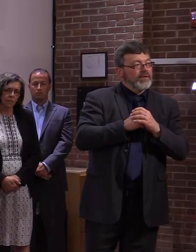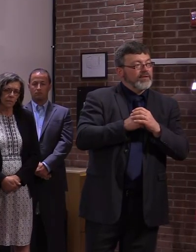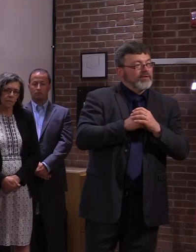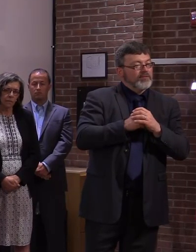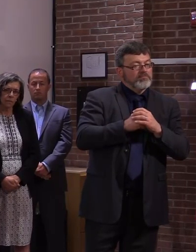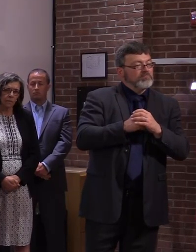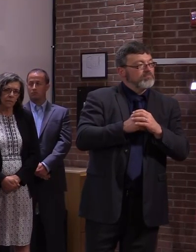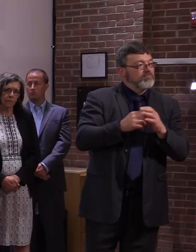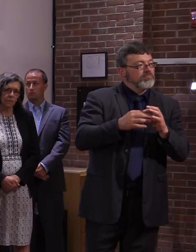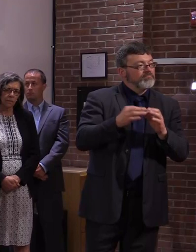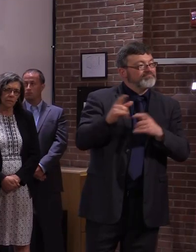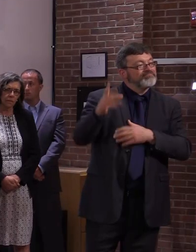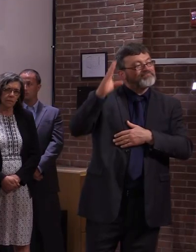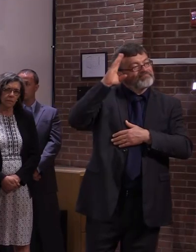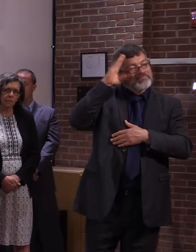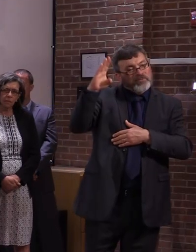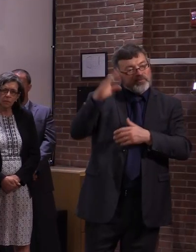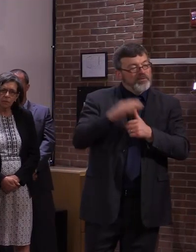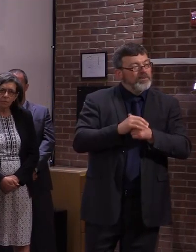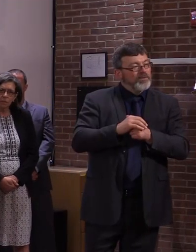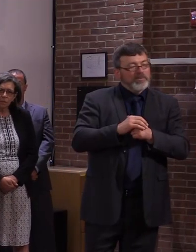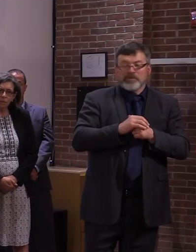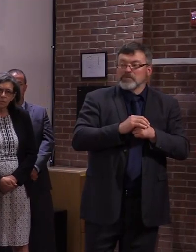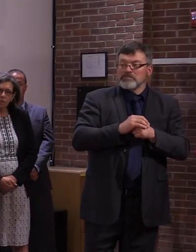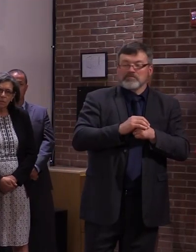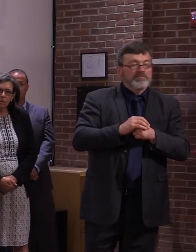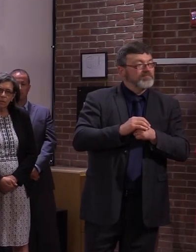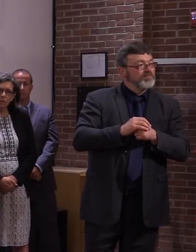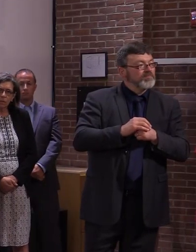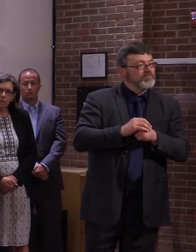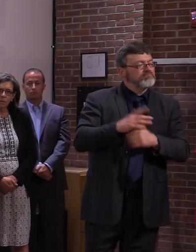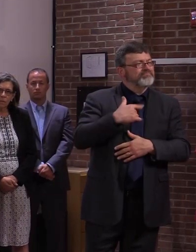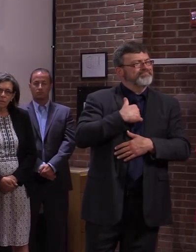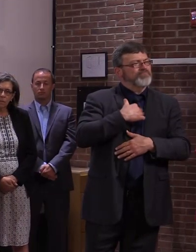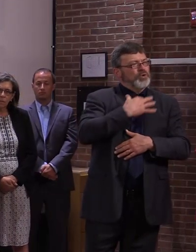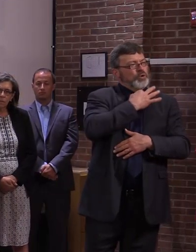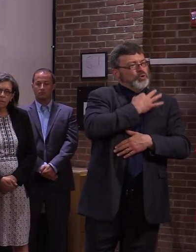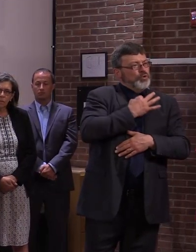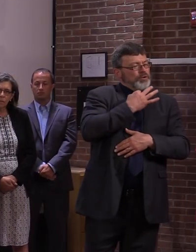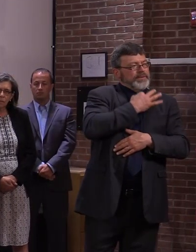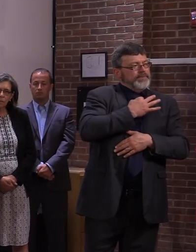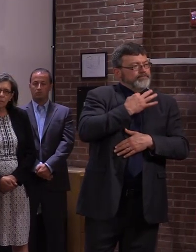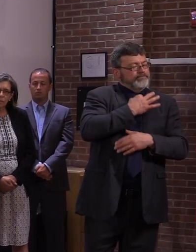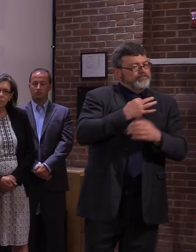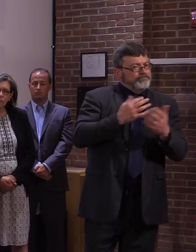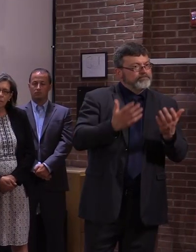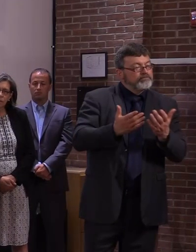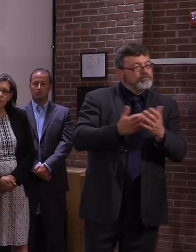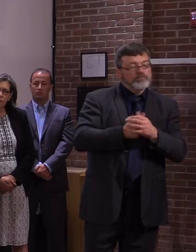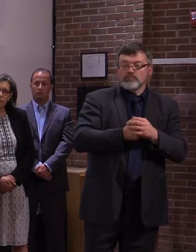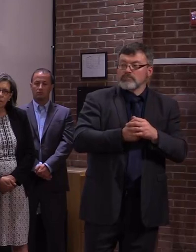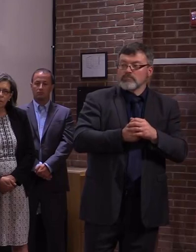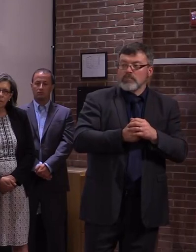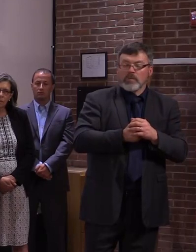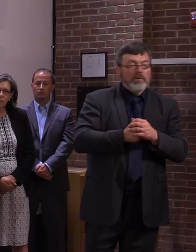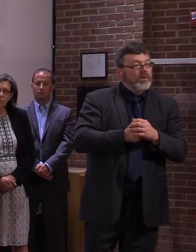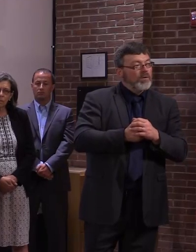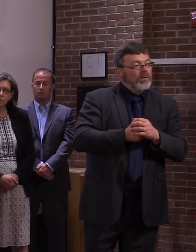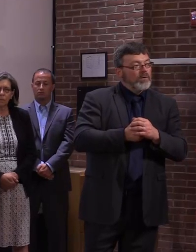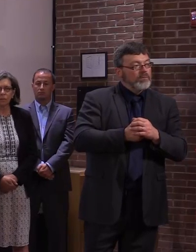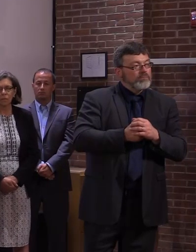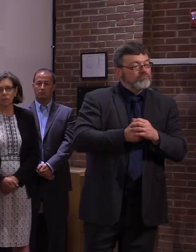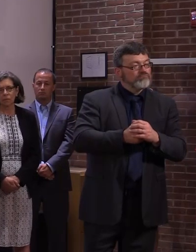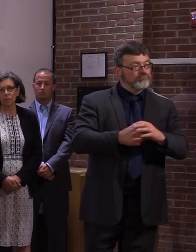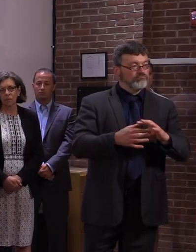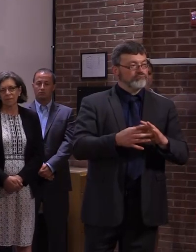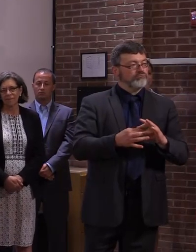Hi, yeah. Governor, I was just curious, upon learning this news last night, was there any sort of reaction, celebration? Have you